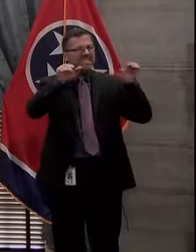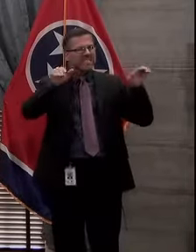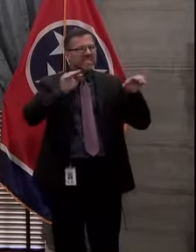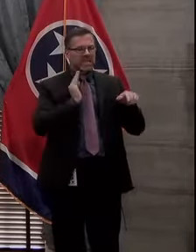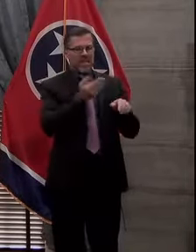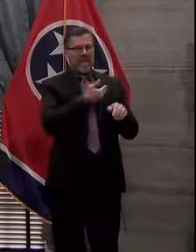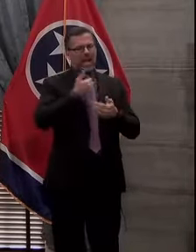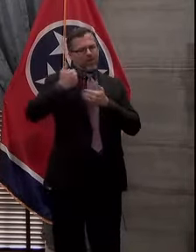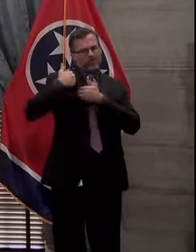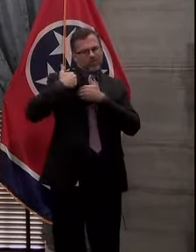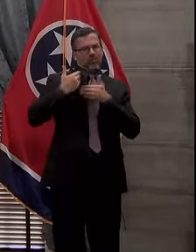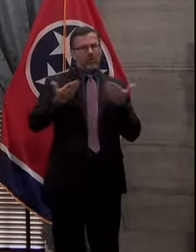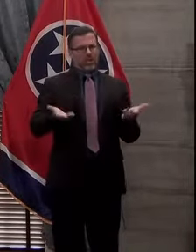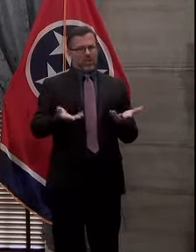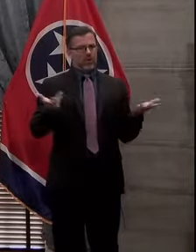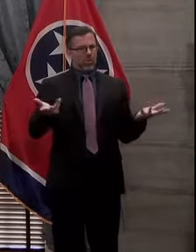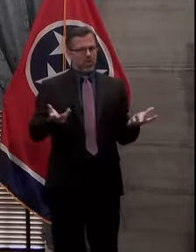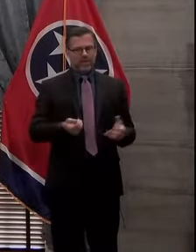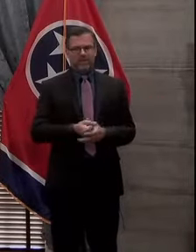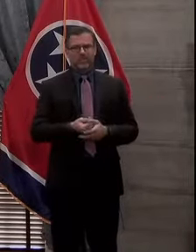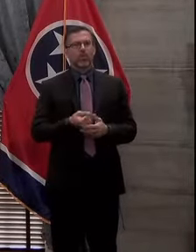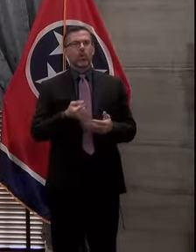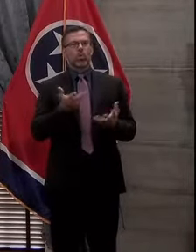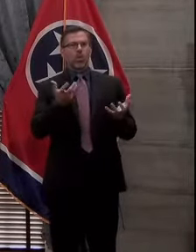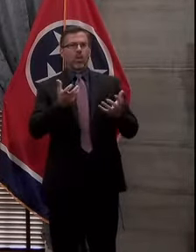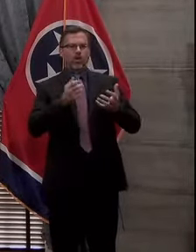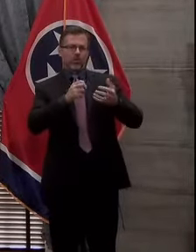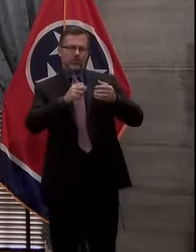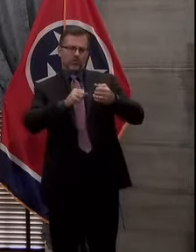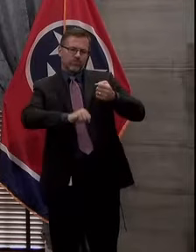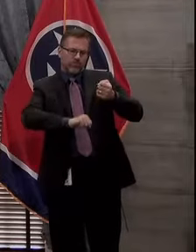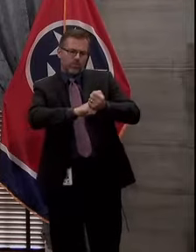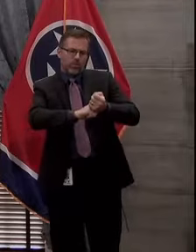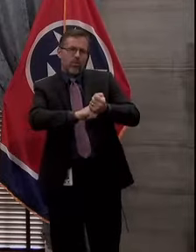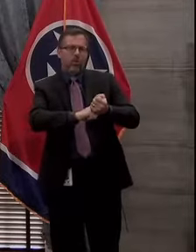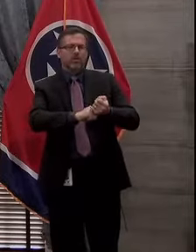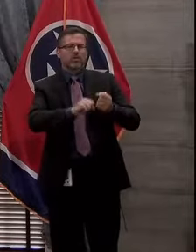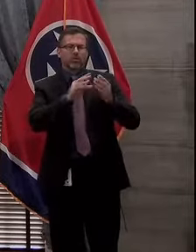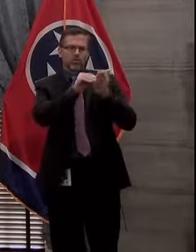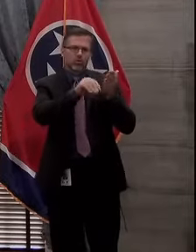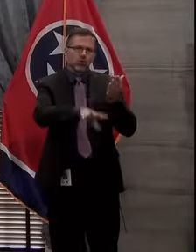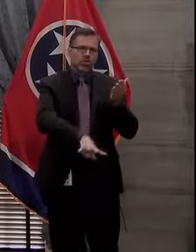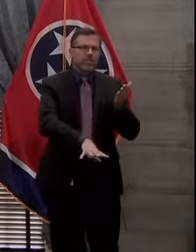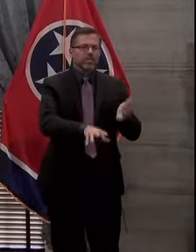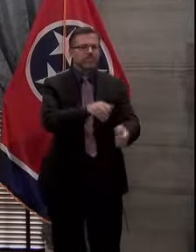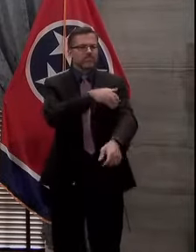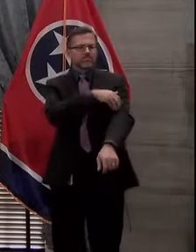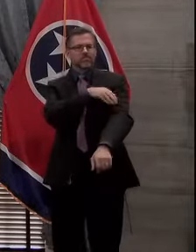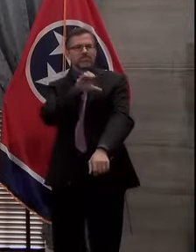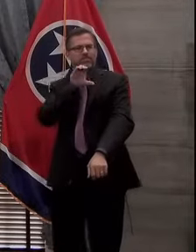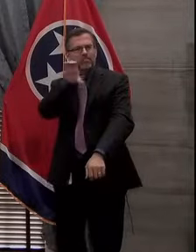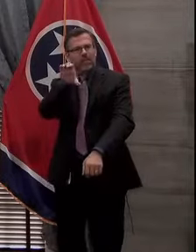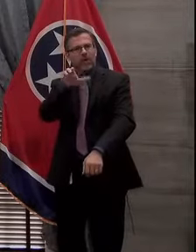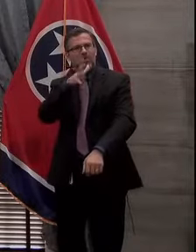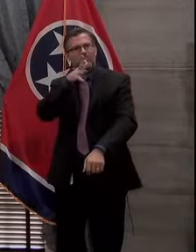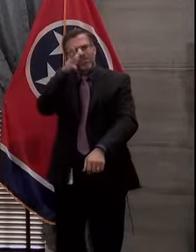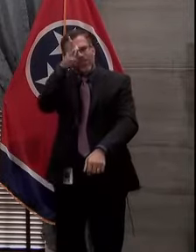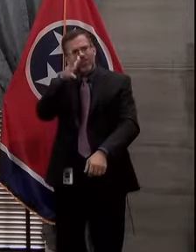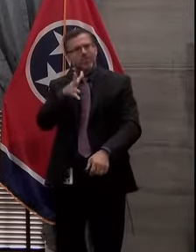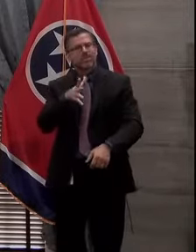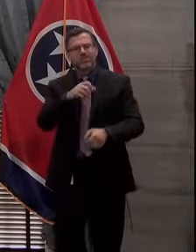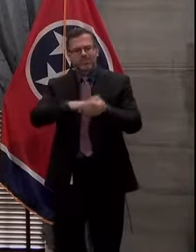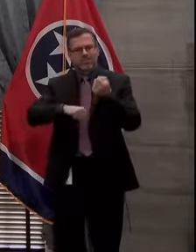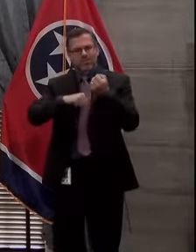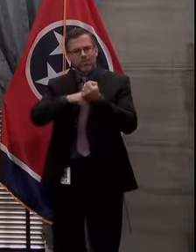is here. Our role is to advocate for students and to empower parents and to support teachers and to